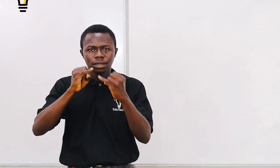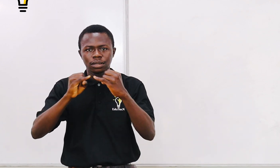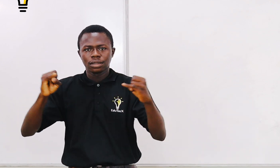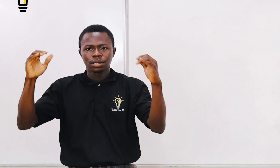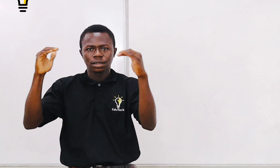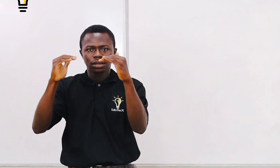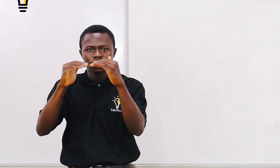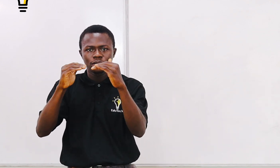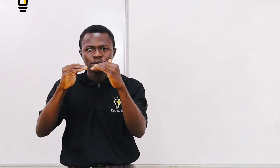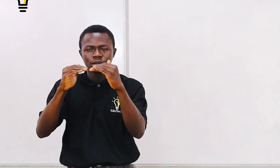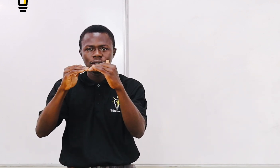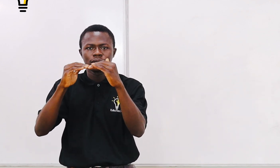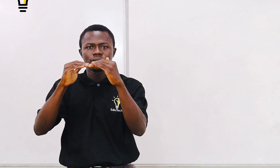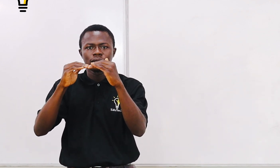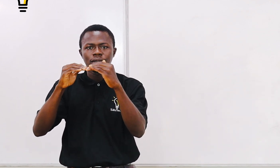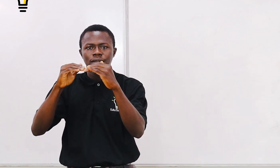That's linear equations